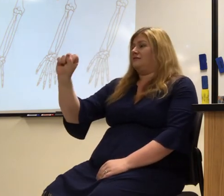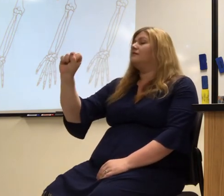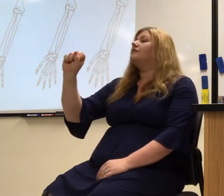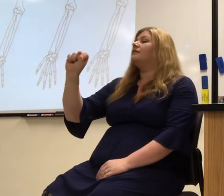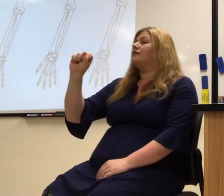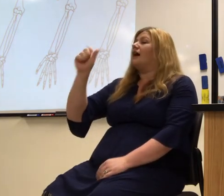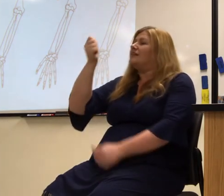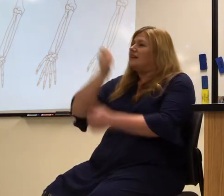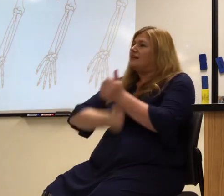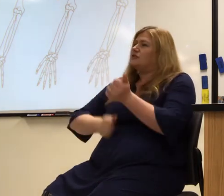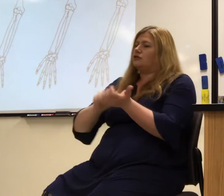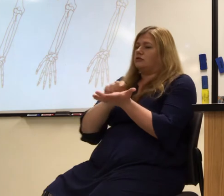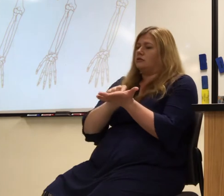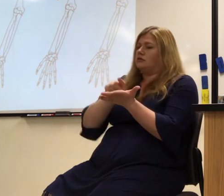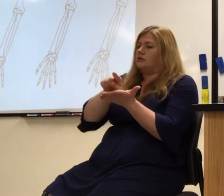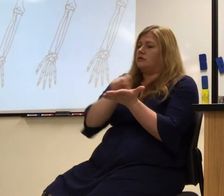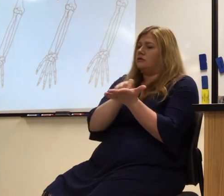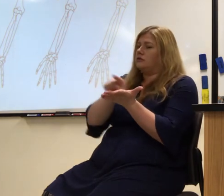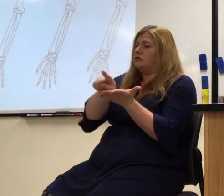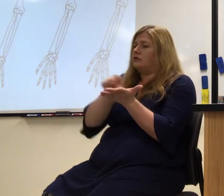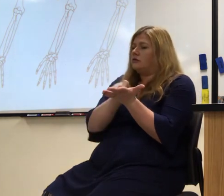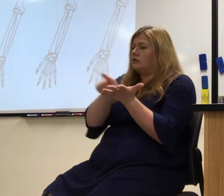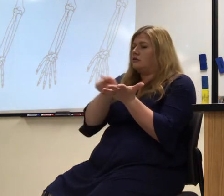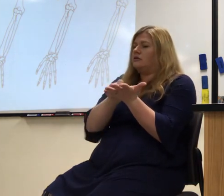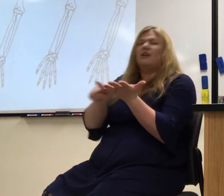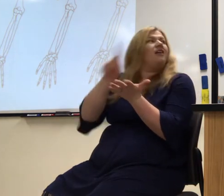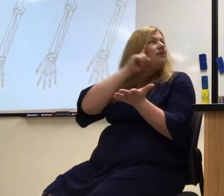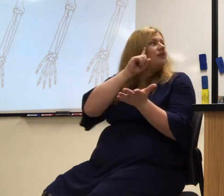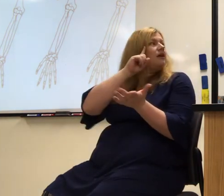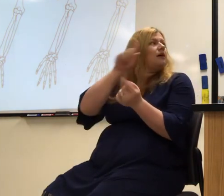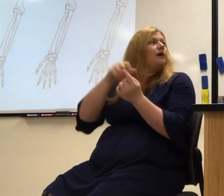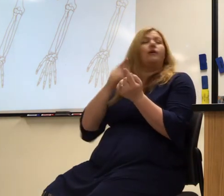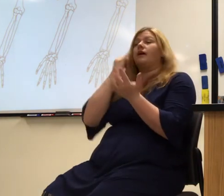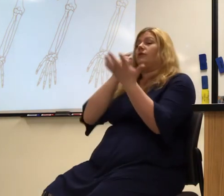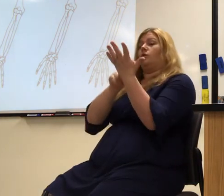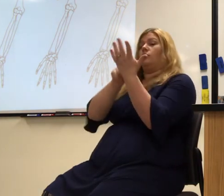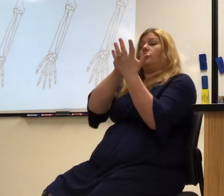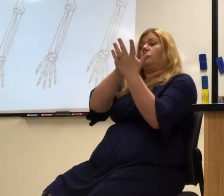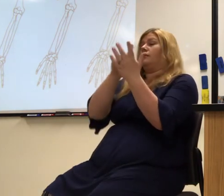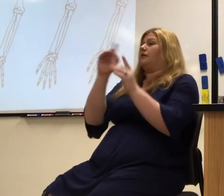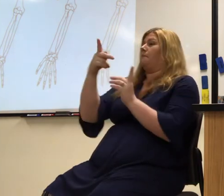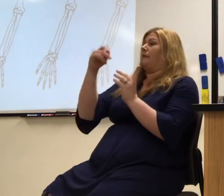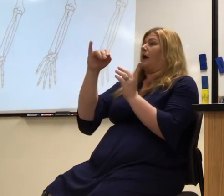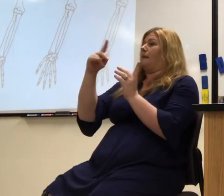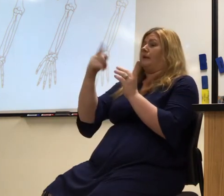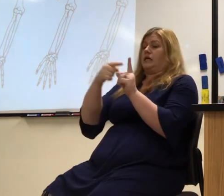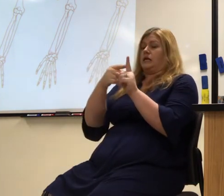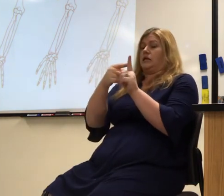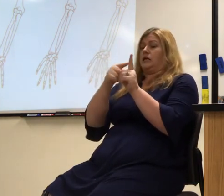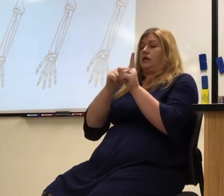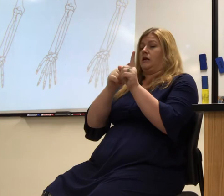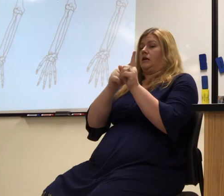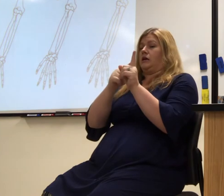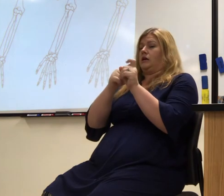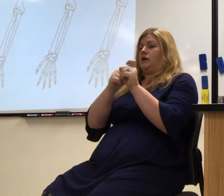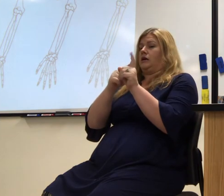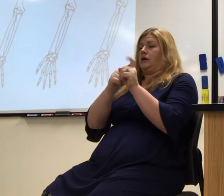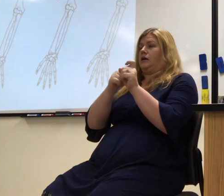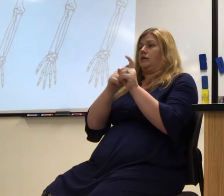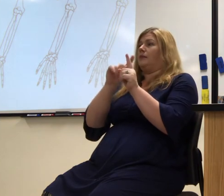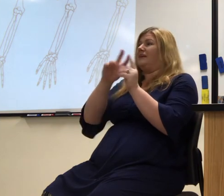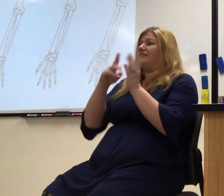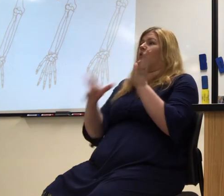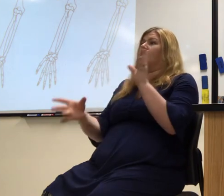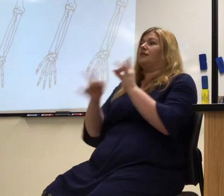that will each, you have to think about this, if you can flex the PIP joint, that means you have to attach past it. So